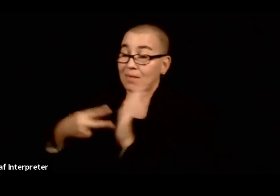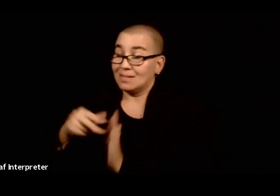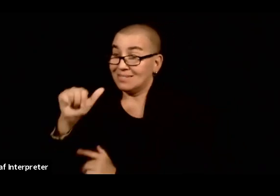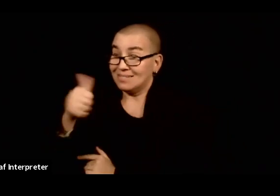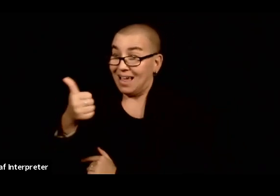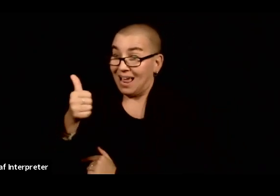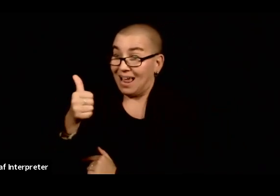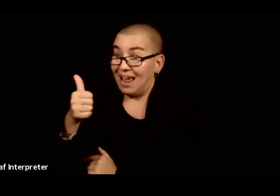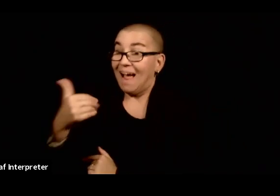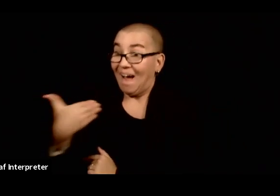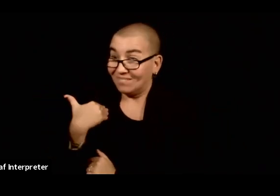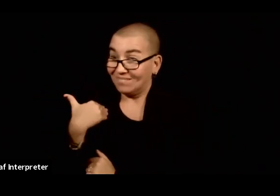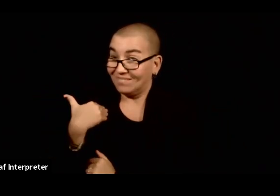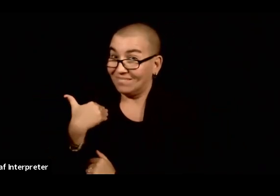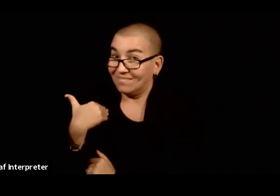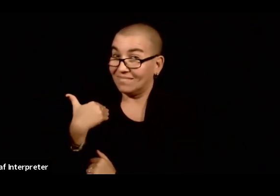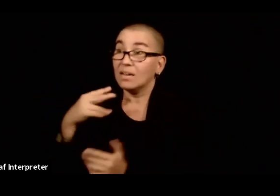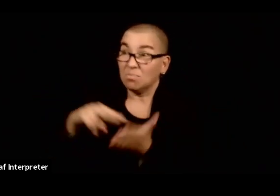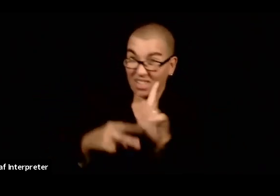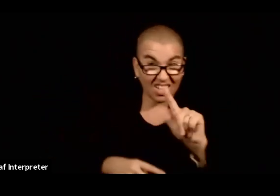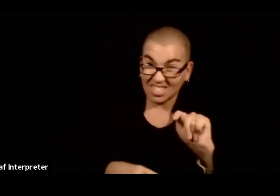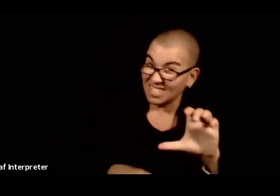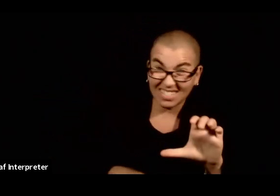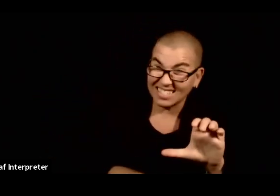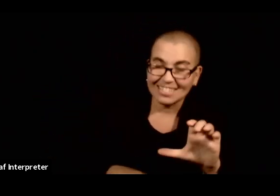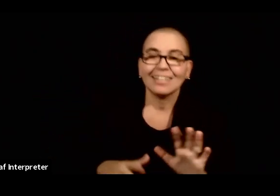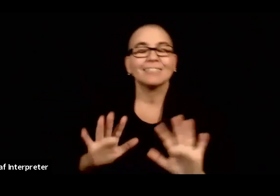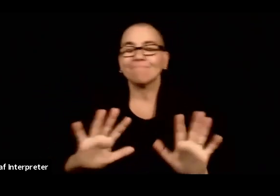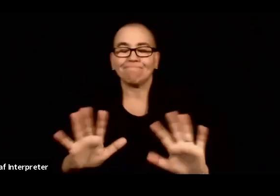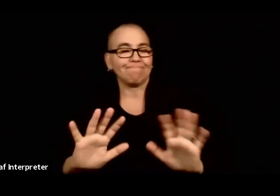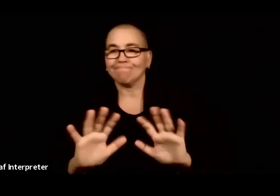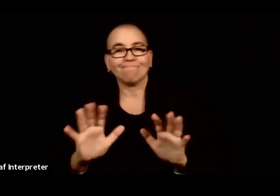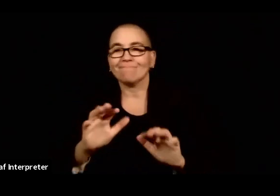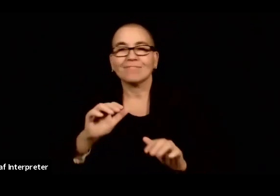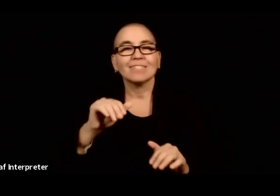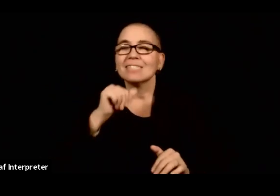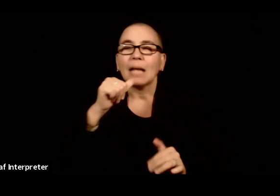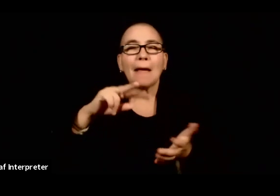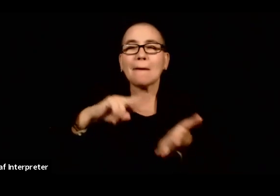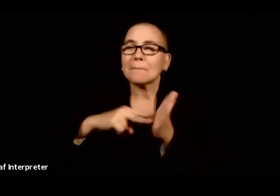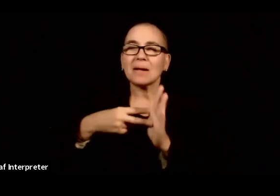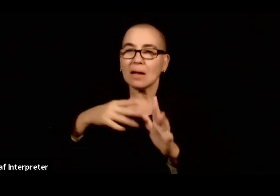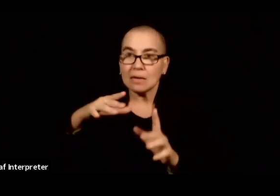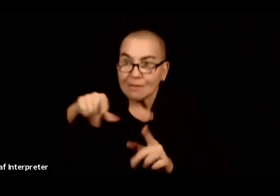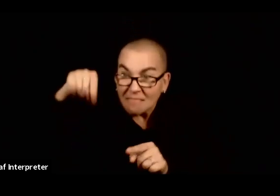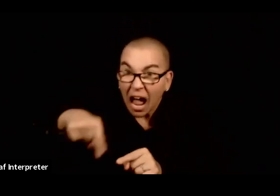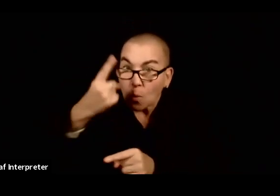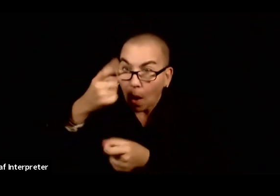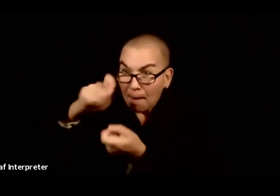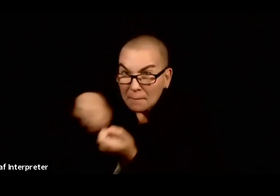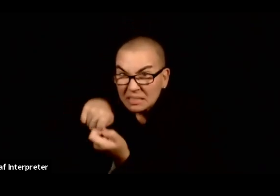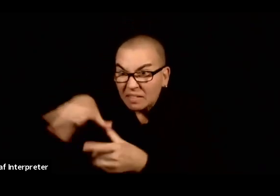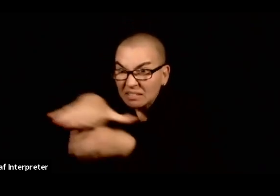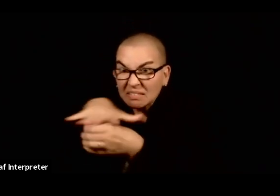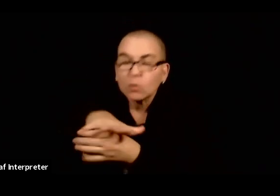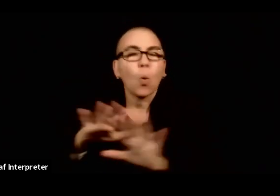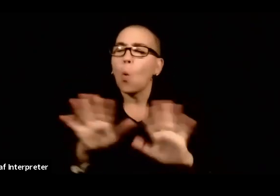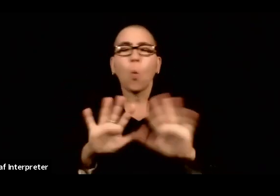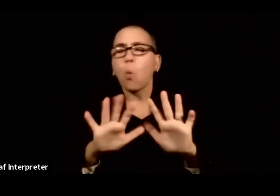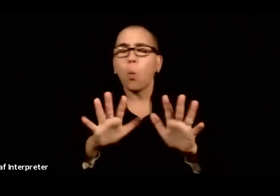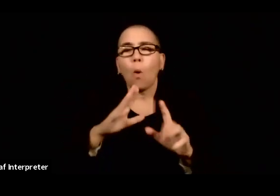over 10 per 10,000. It doesn't necessarily mean that the facility must move back to level 1, as there is a number of